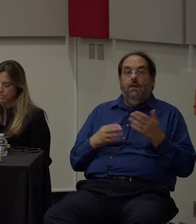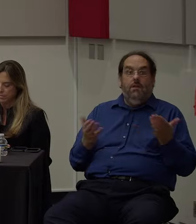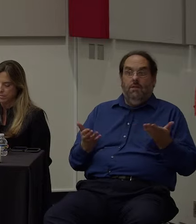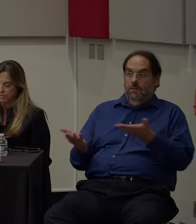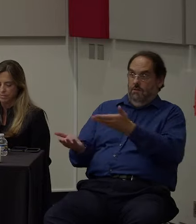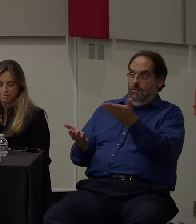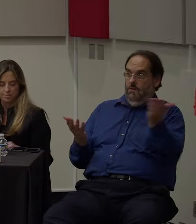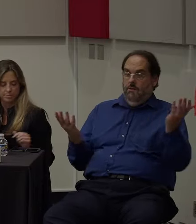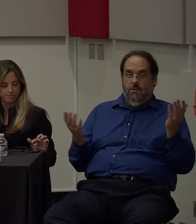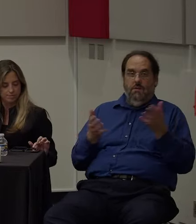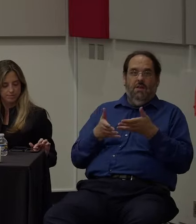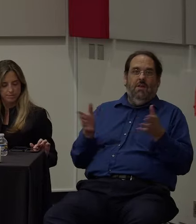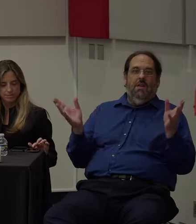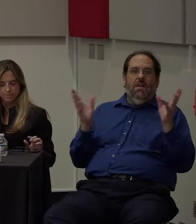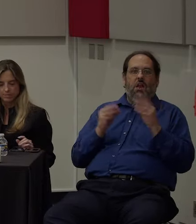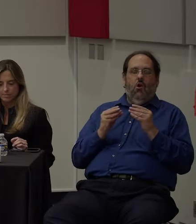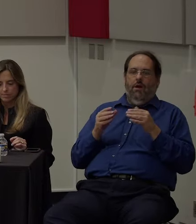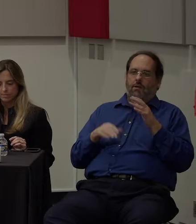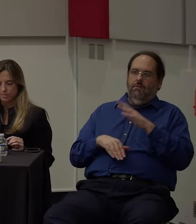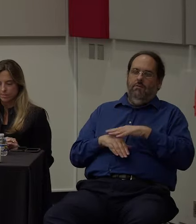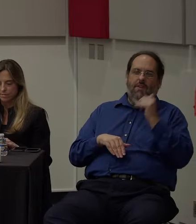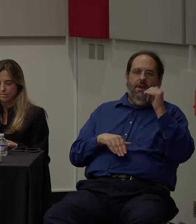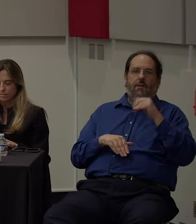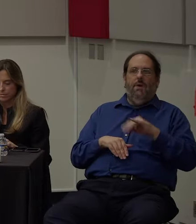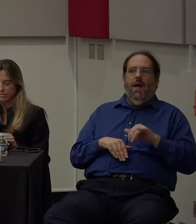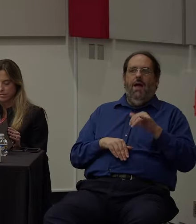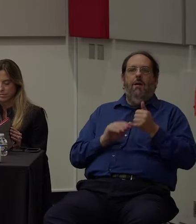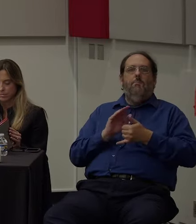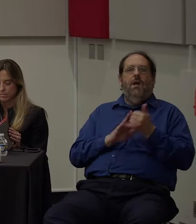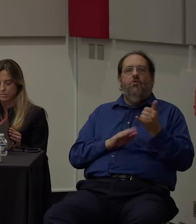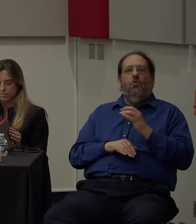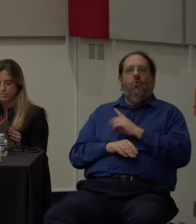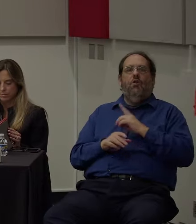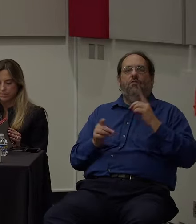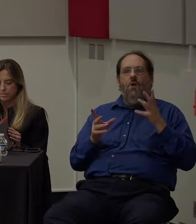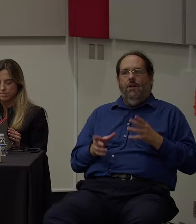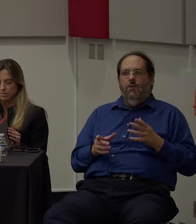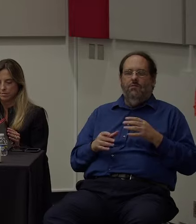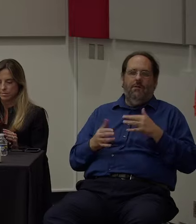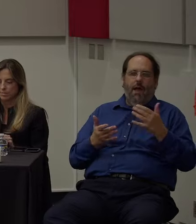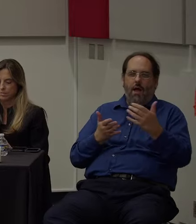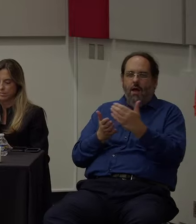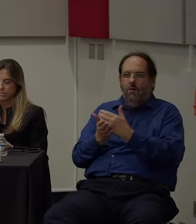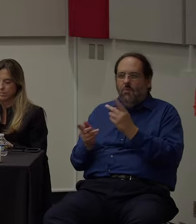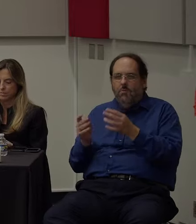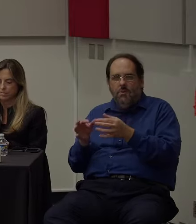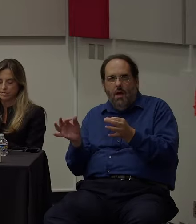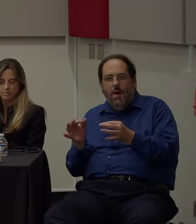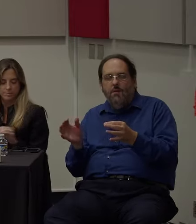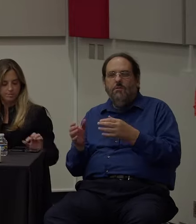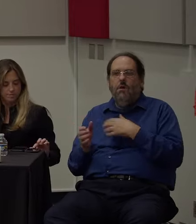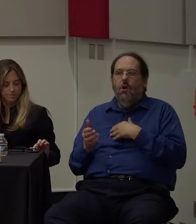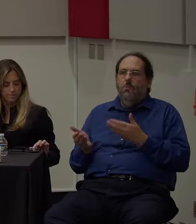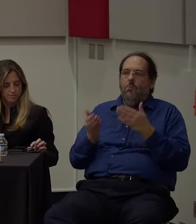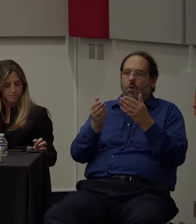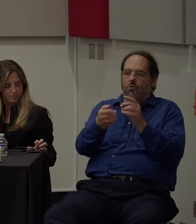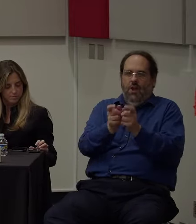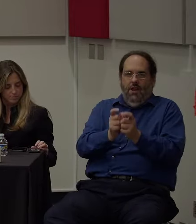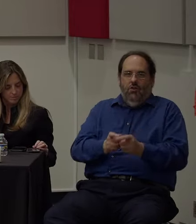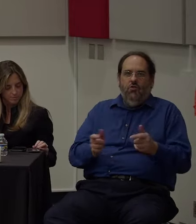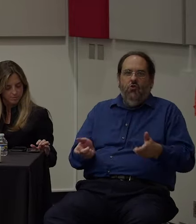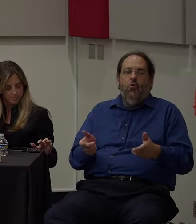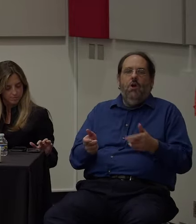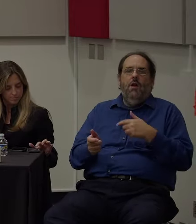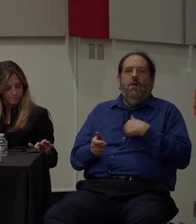This hearing is convened by the Metro Board of Directors to gather public comments on proposed changes